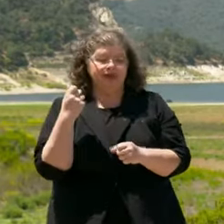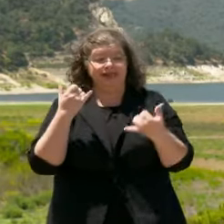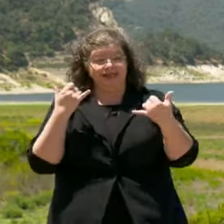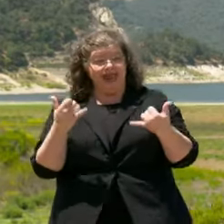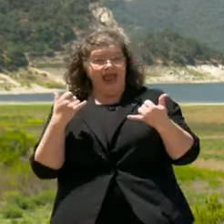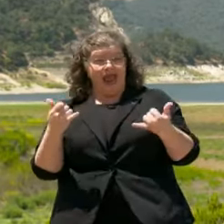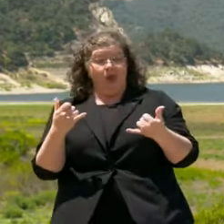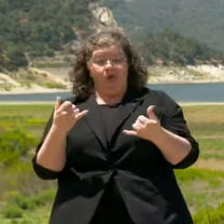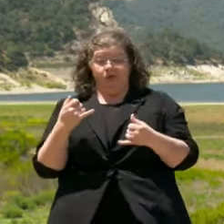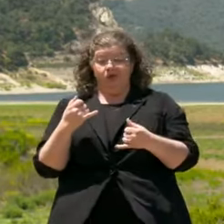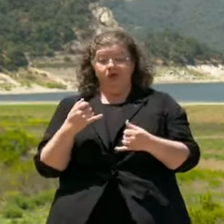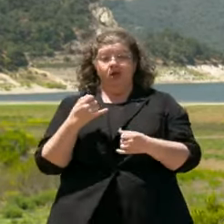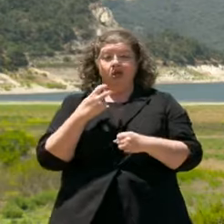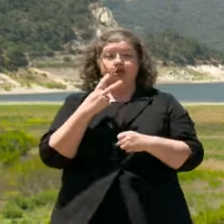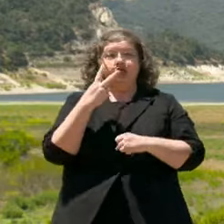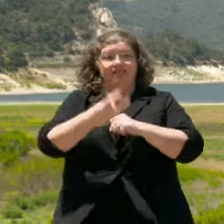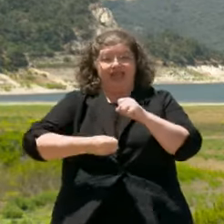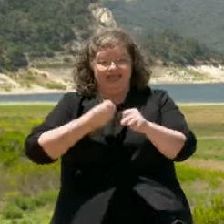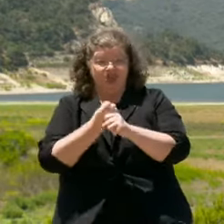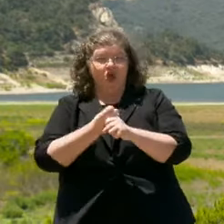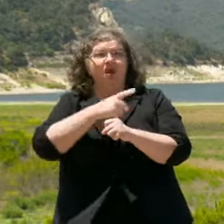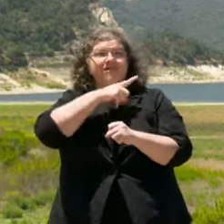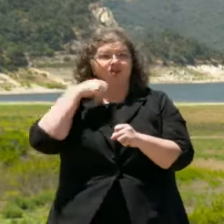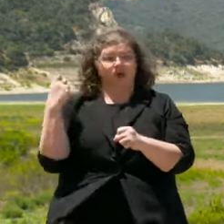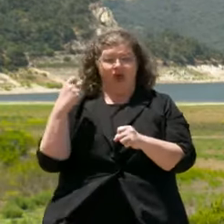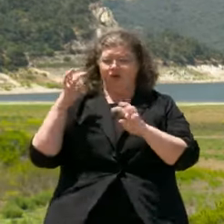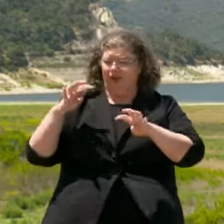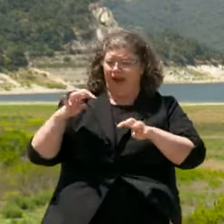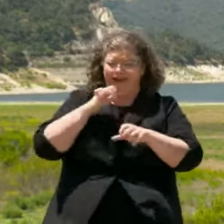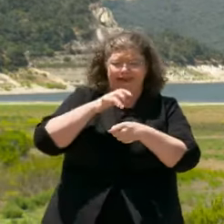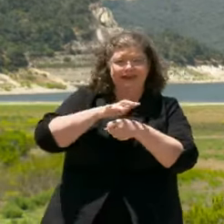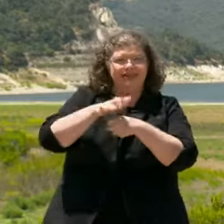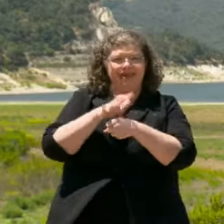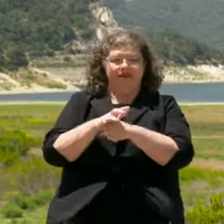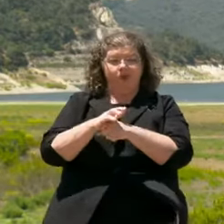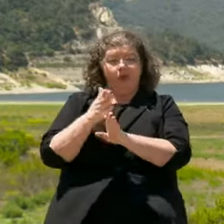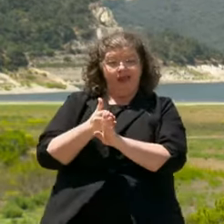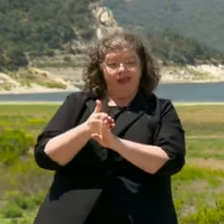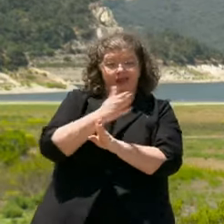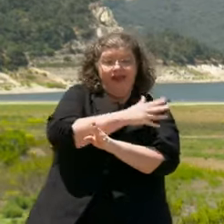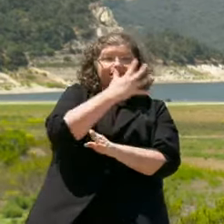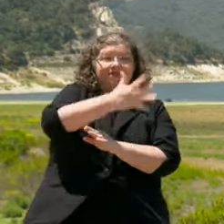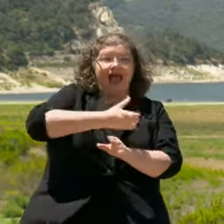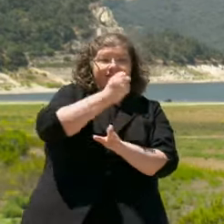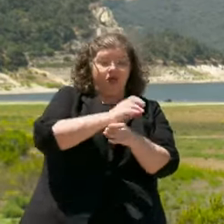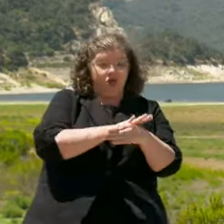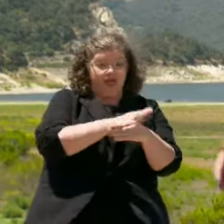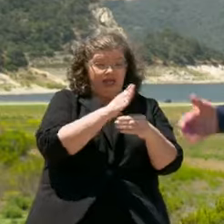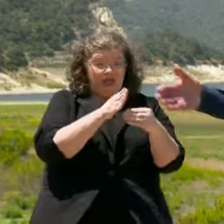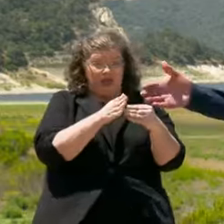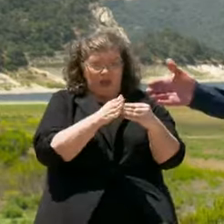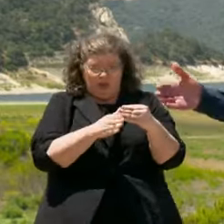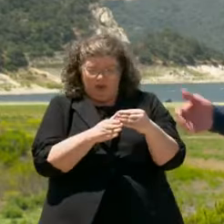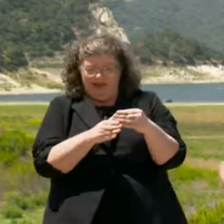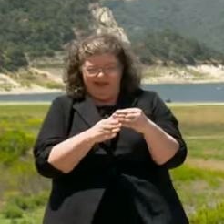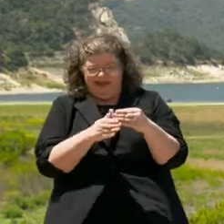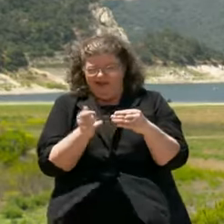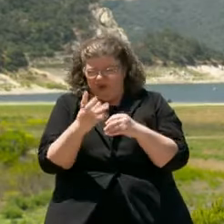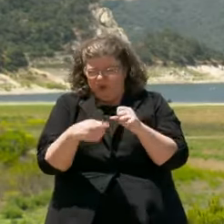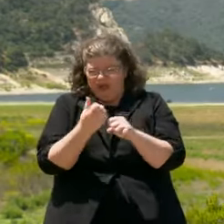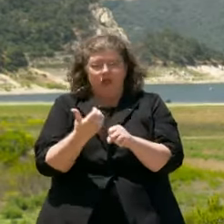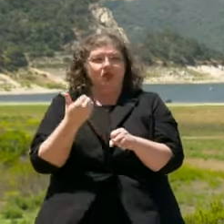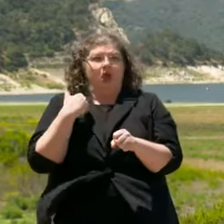now 2 years into a drought, having just come out of a five-year drought that concluded just a few